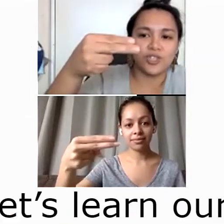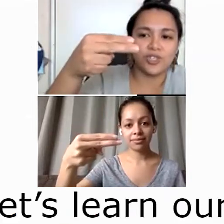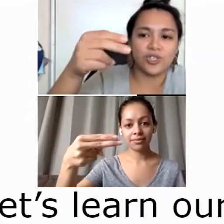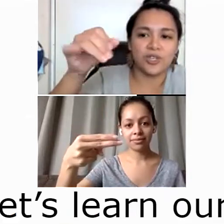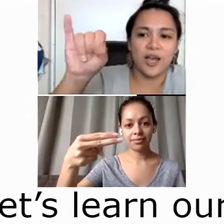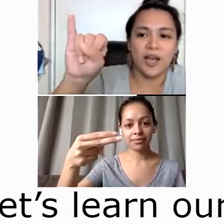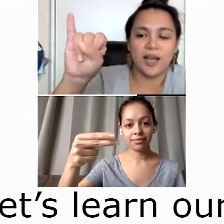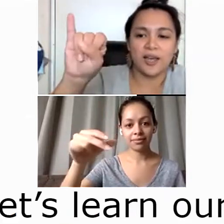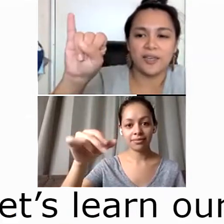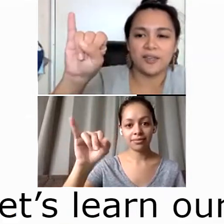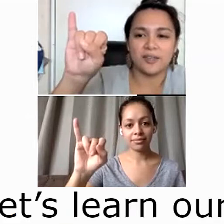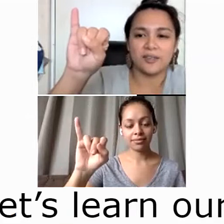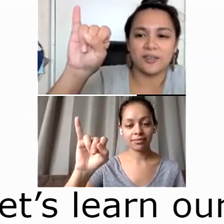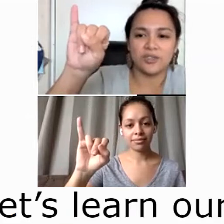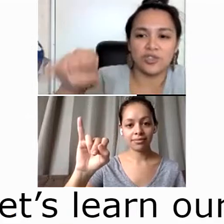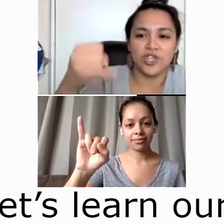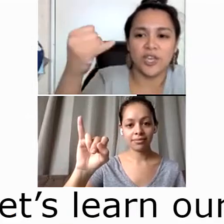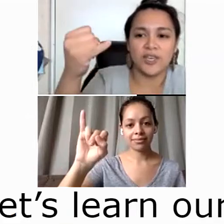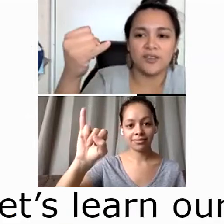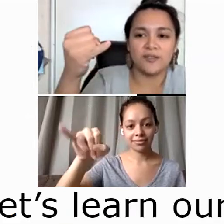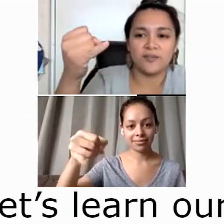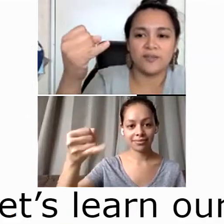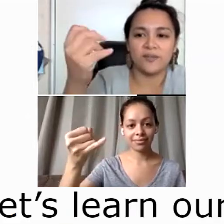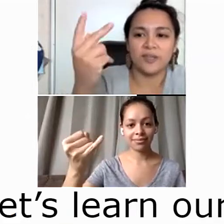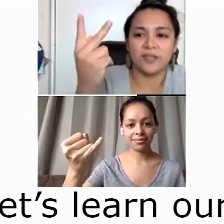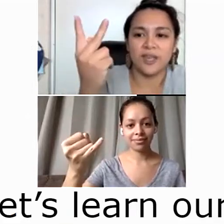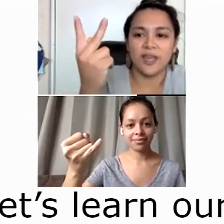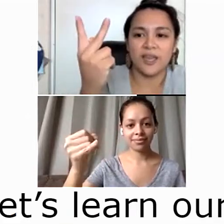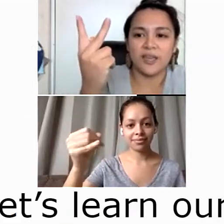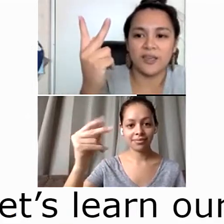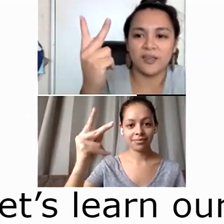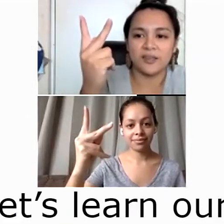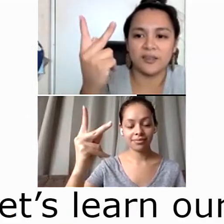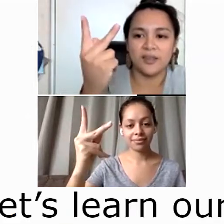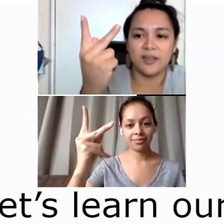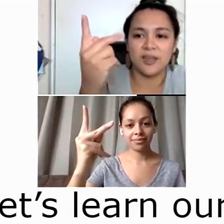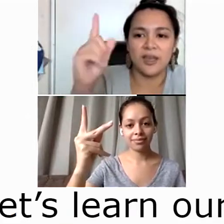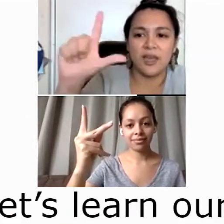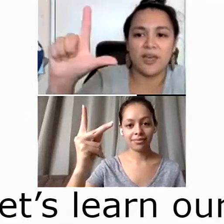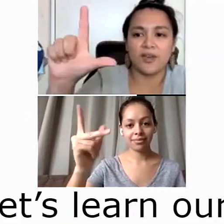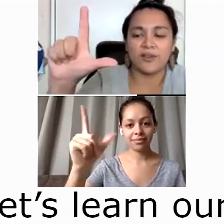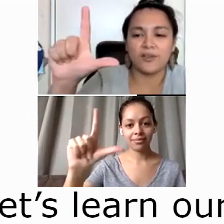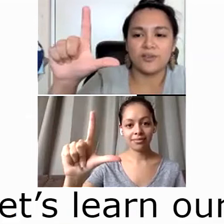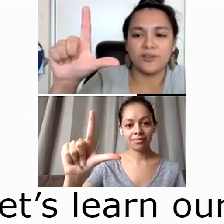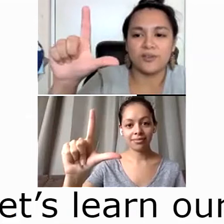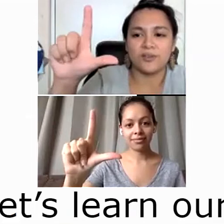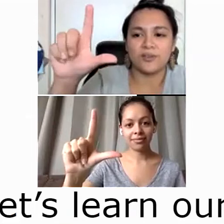H, I, J, K,